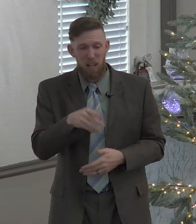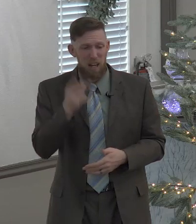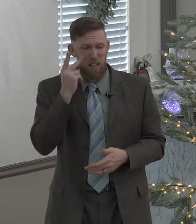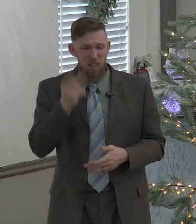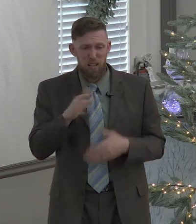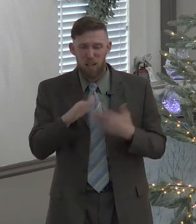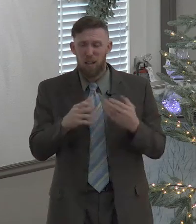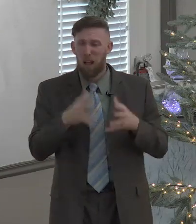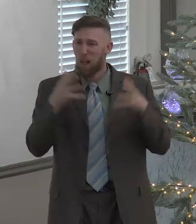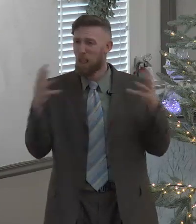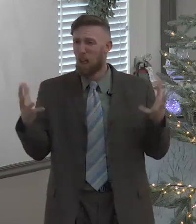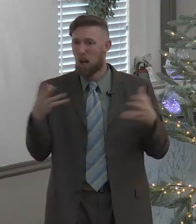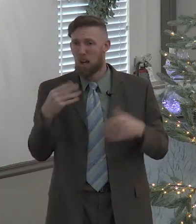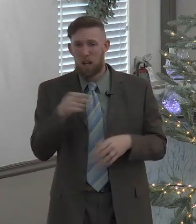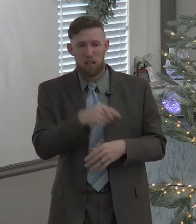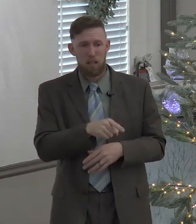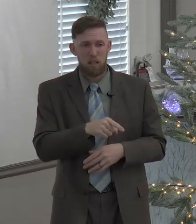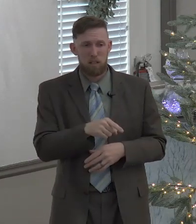daily basis.